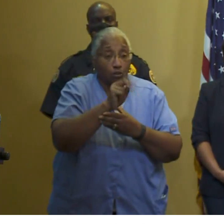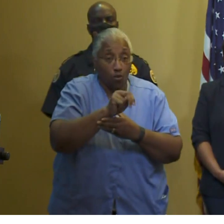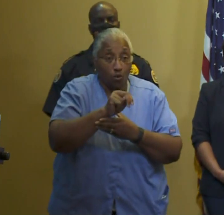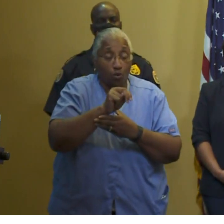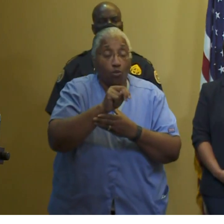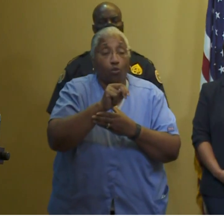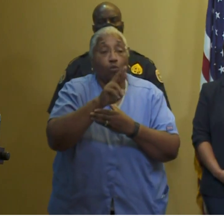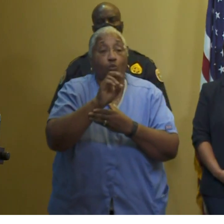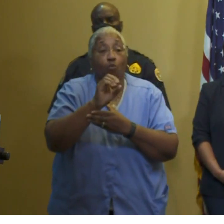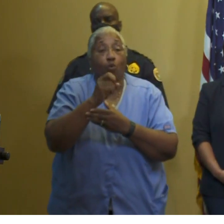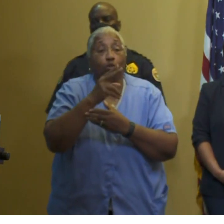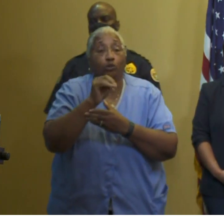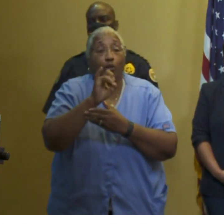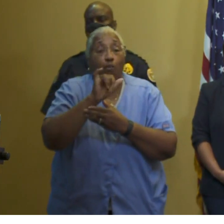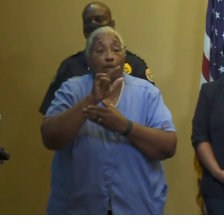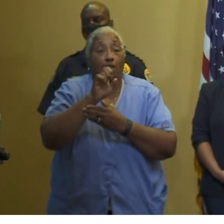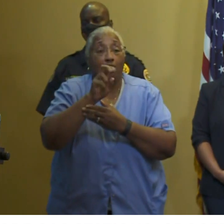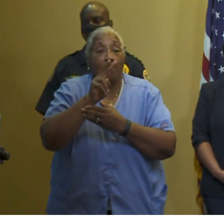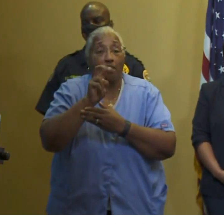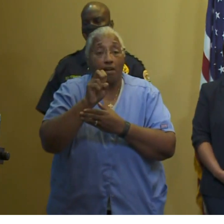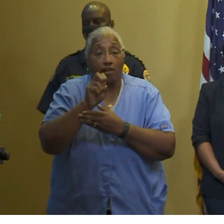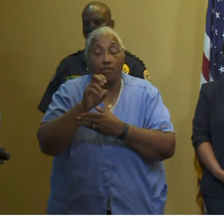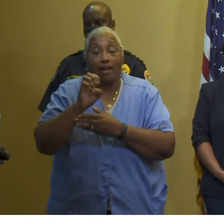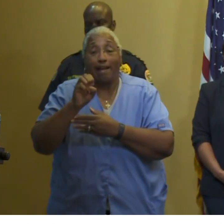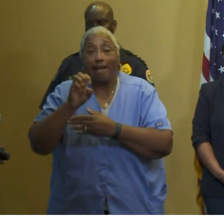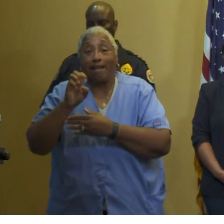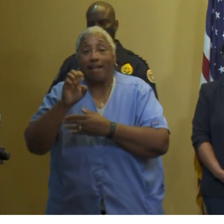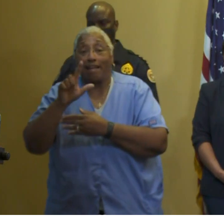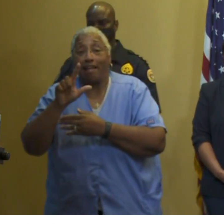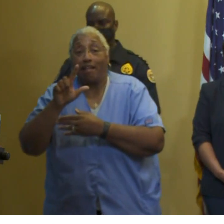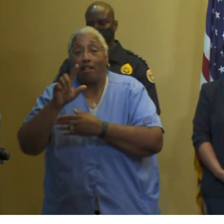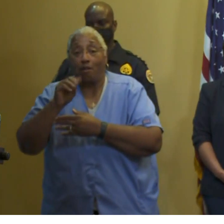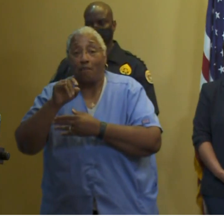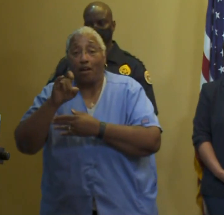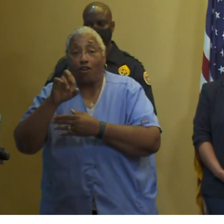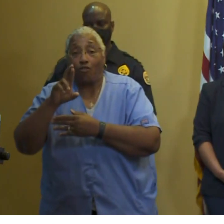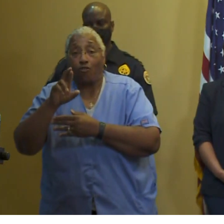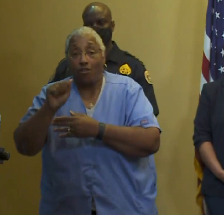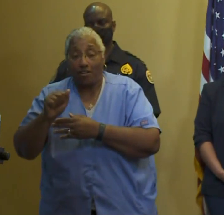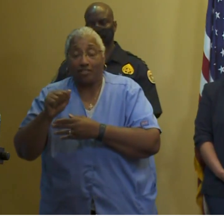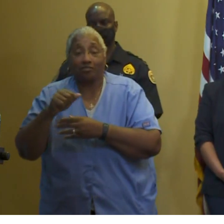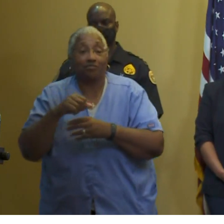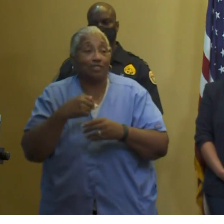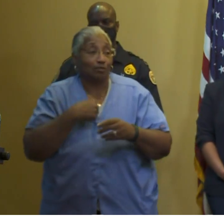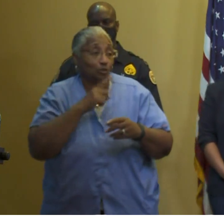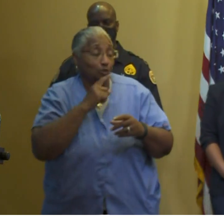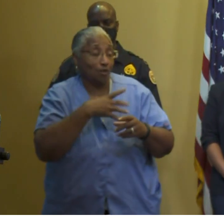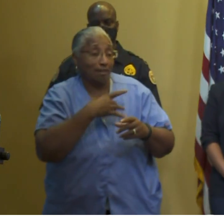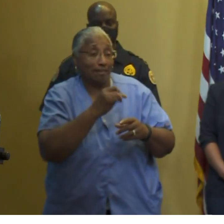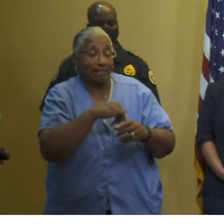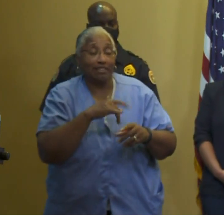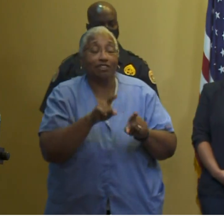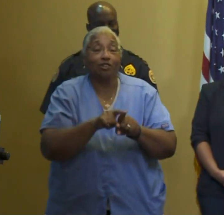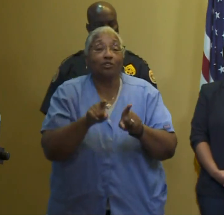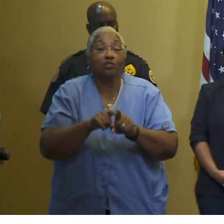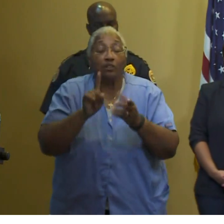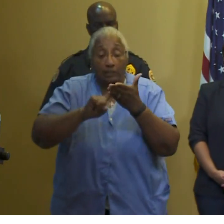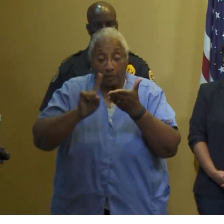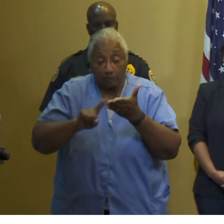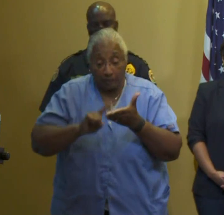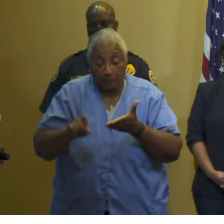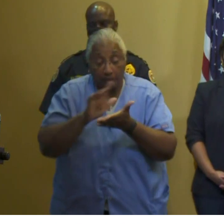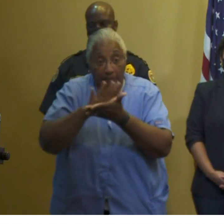and Pacific. Councilwoman Palmer, I'm sure you like that. The emergency contract drain line and catch basin inspection and